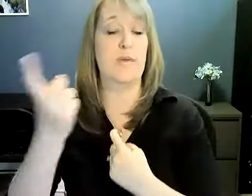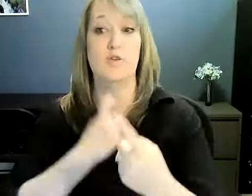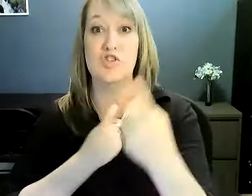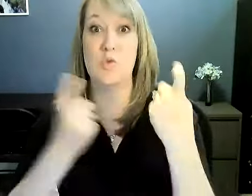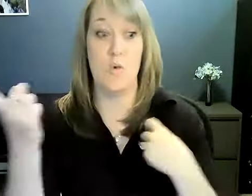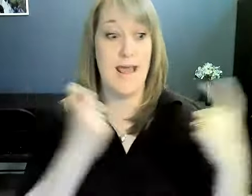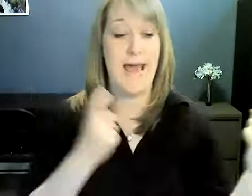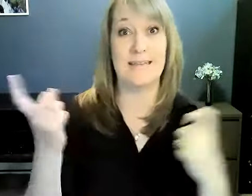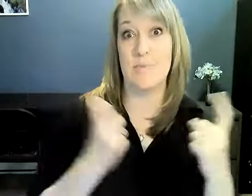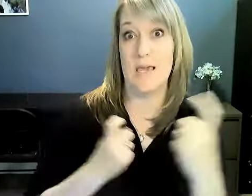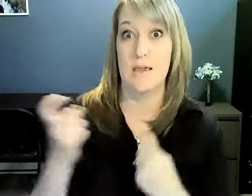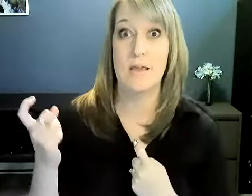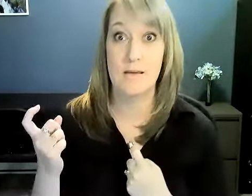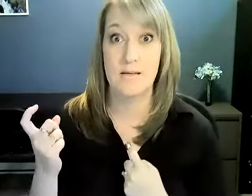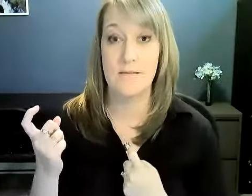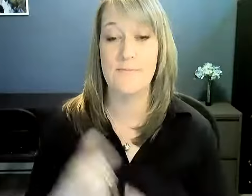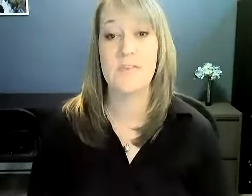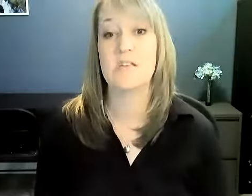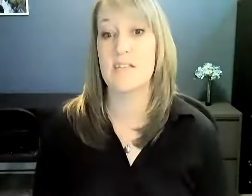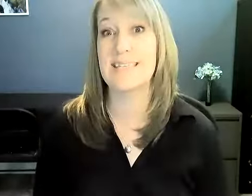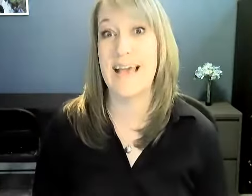people. Do you all want to ask me? So that's ask